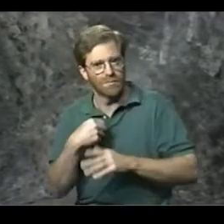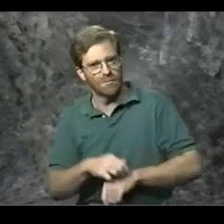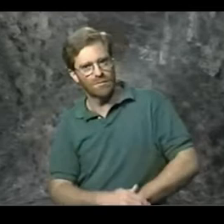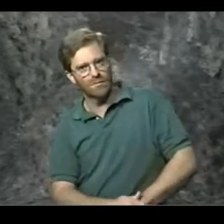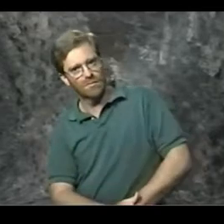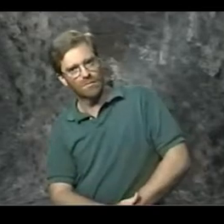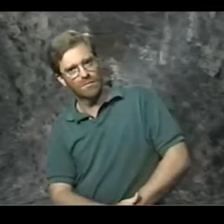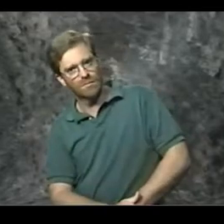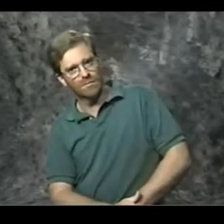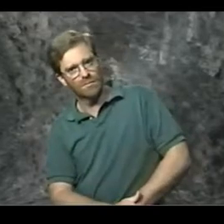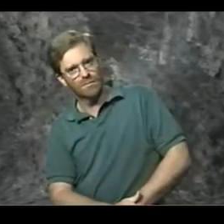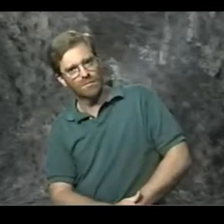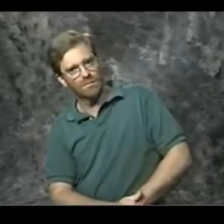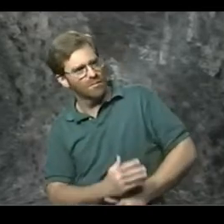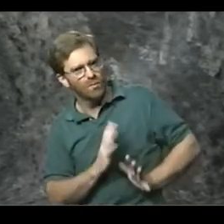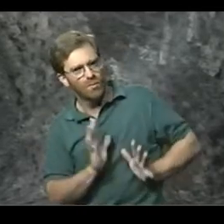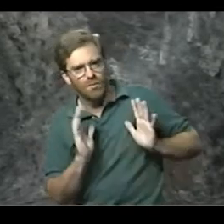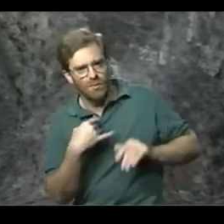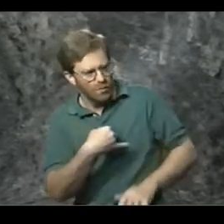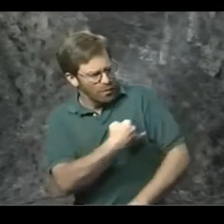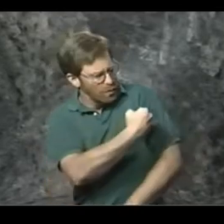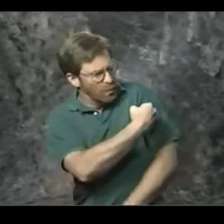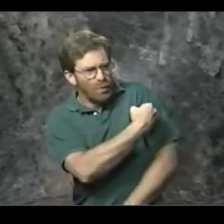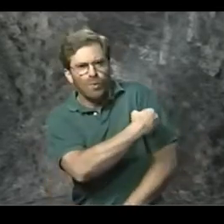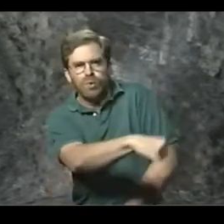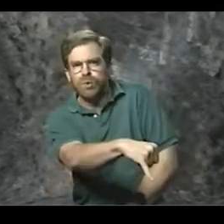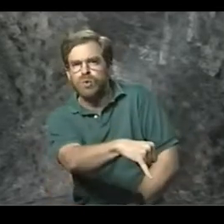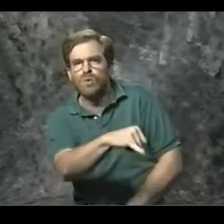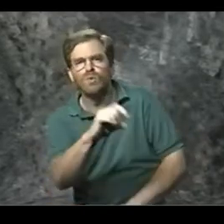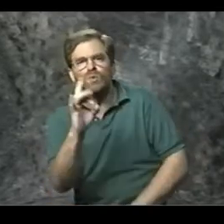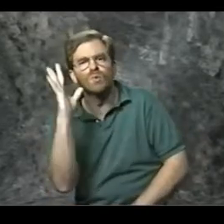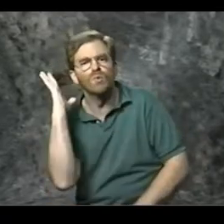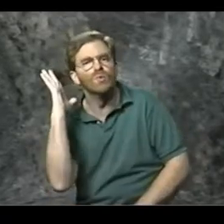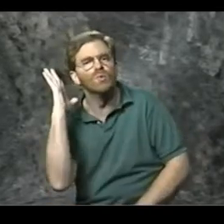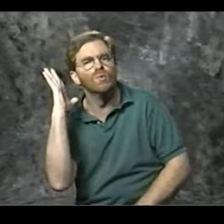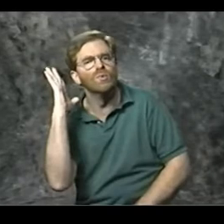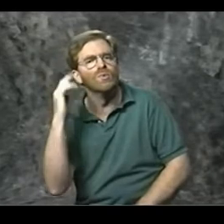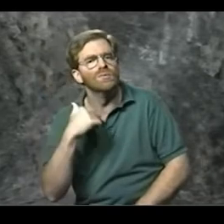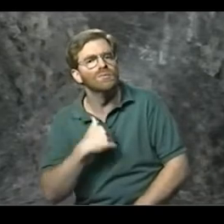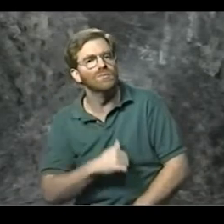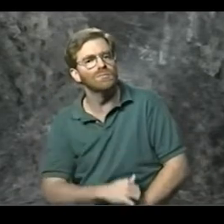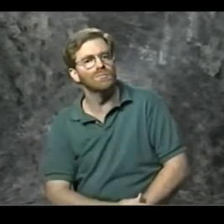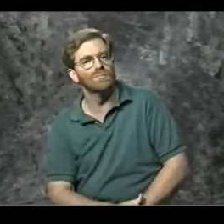of communicate in English, but I don't know if he speaks in another language.